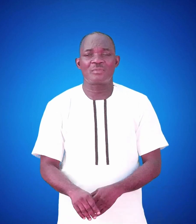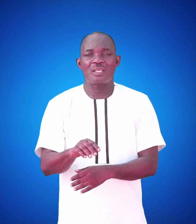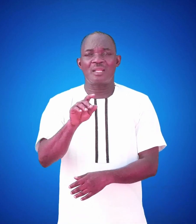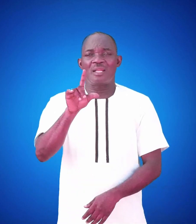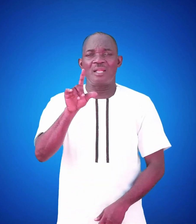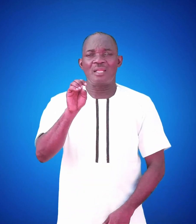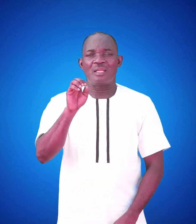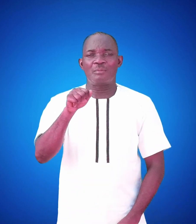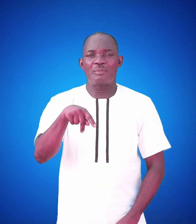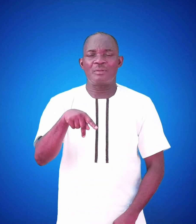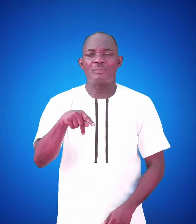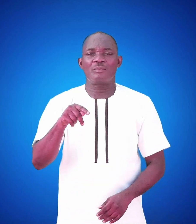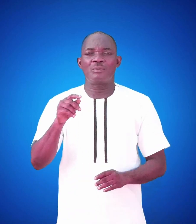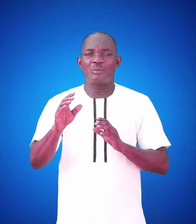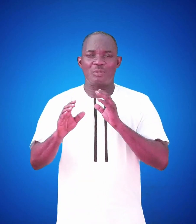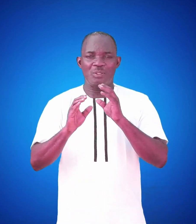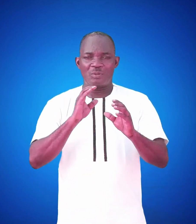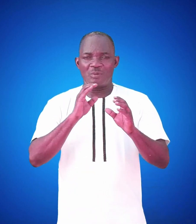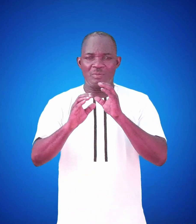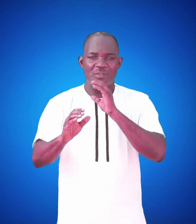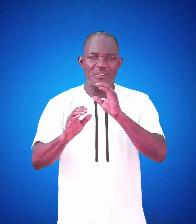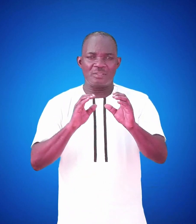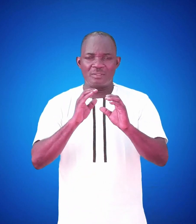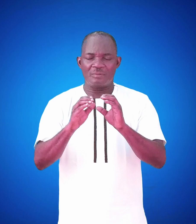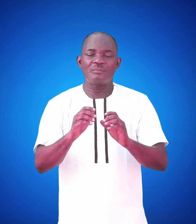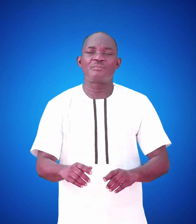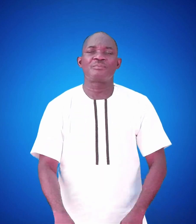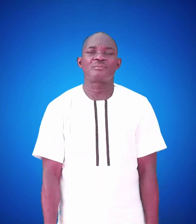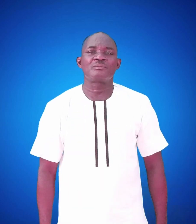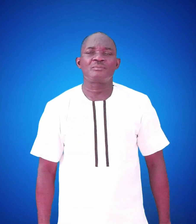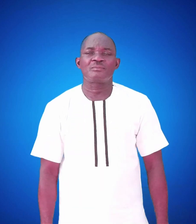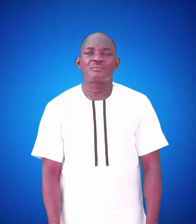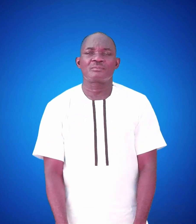LEAP communication.